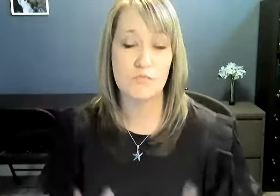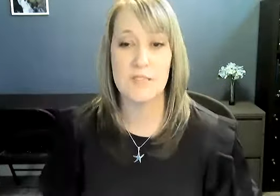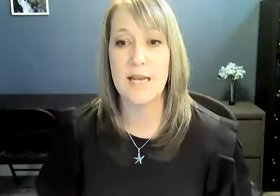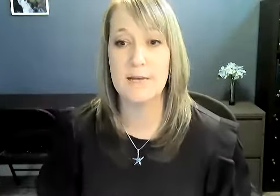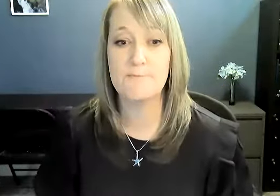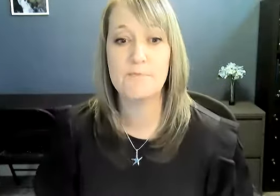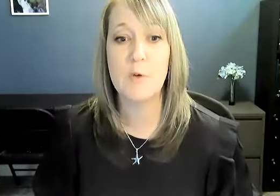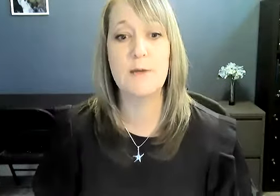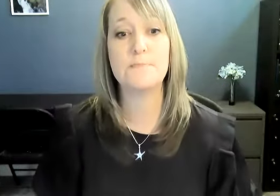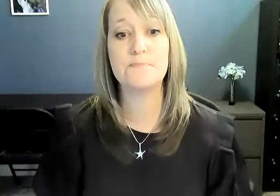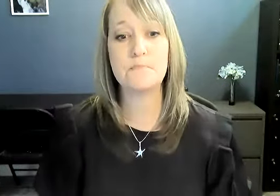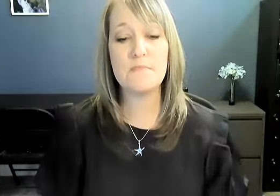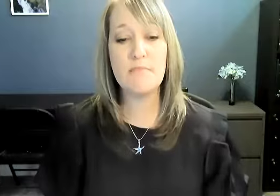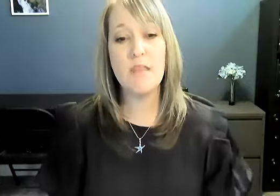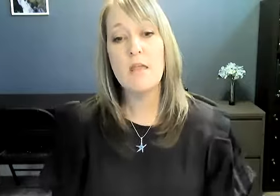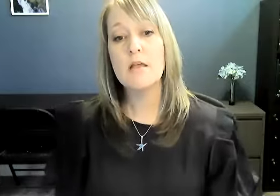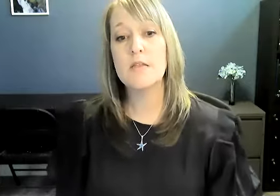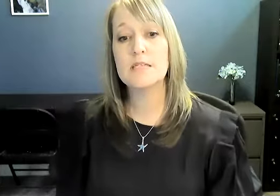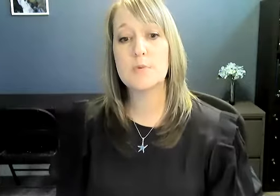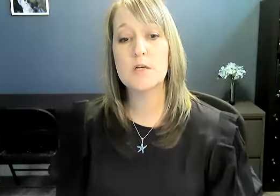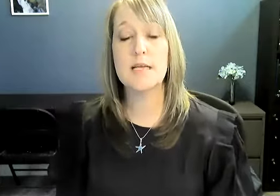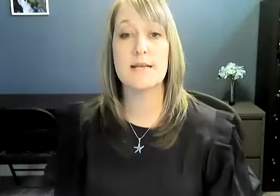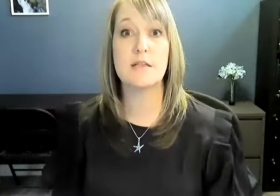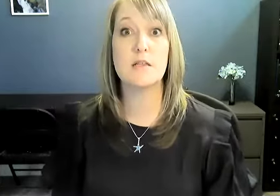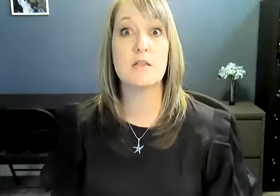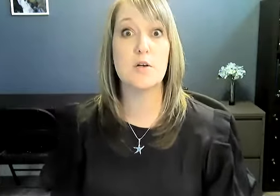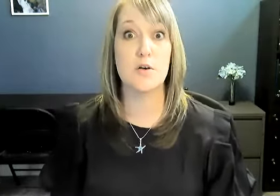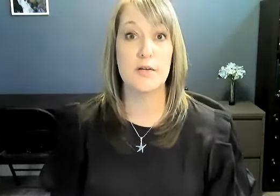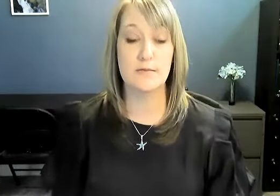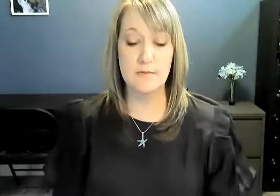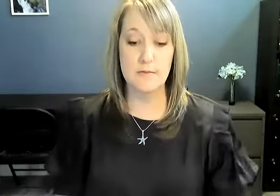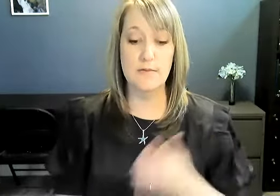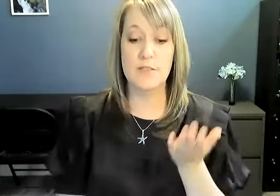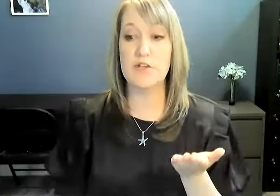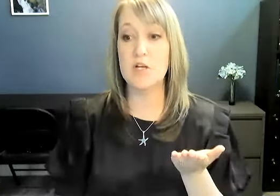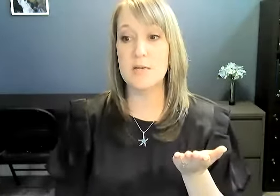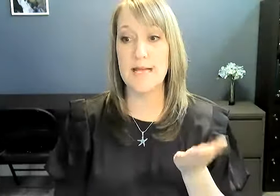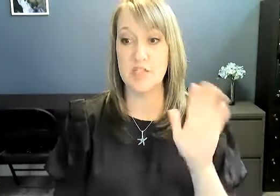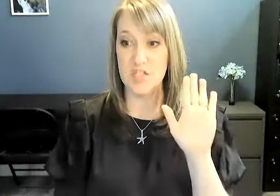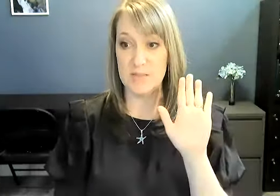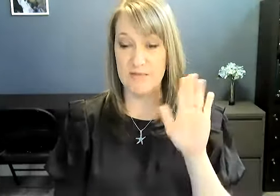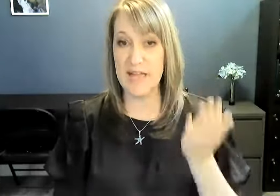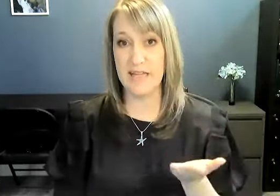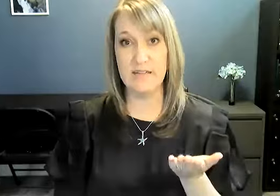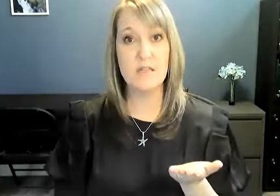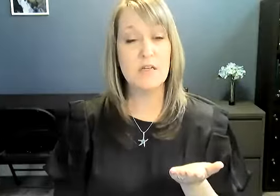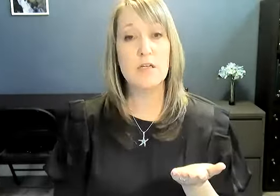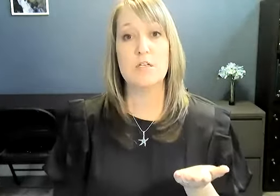sign it. Okay. The next word is learn. Your non-dominant hand should just be a flat hand shape